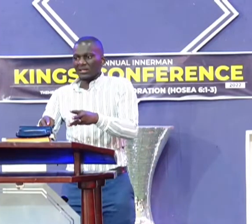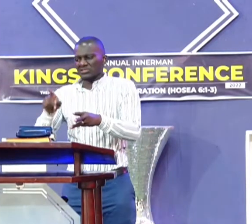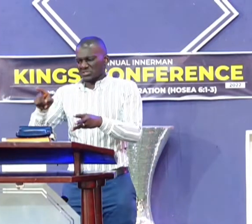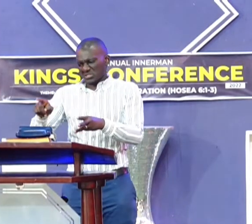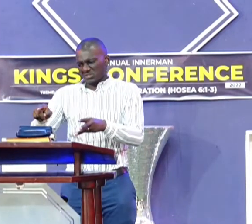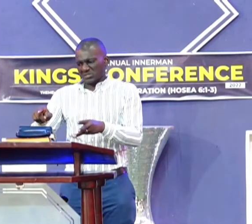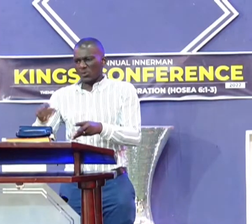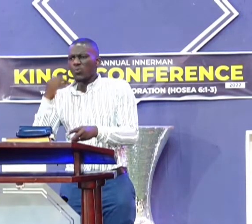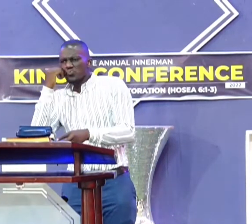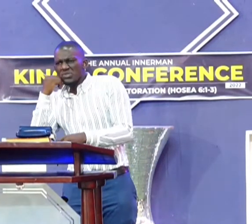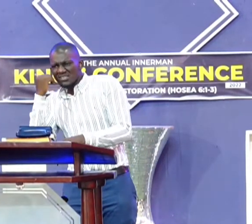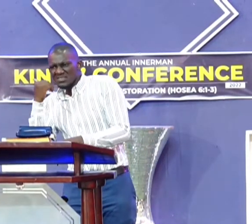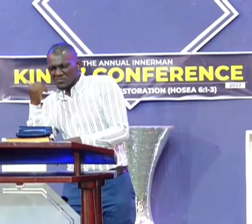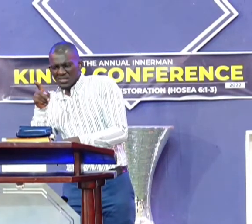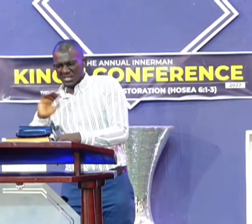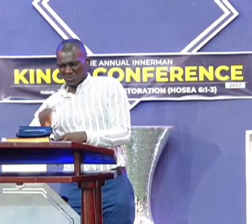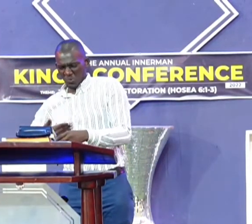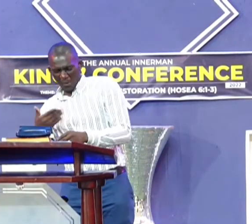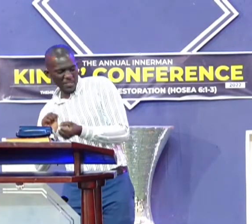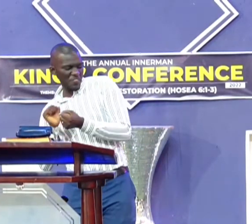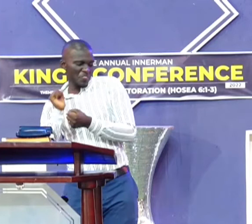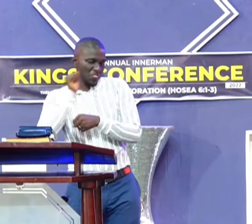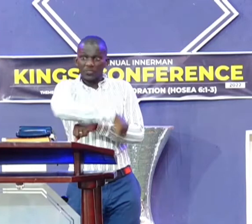The way he was captured by Jezebel.